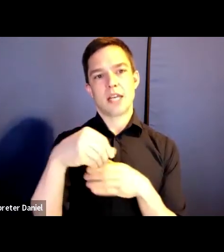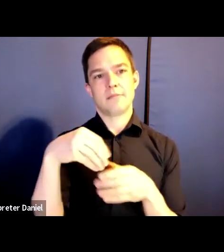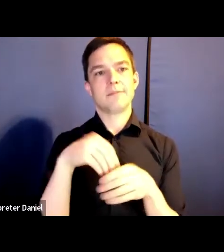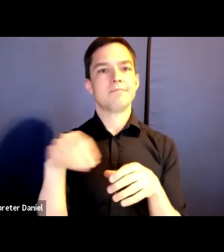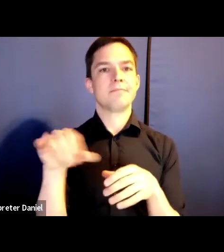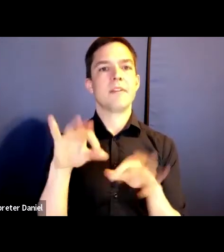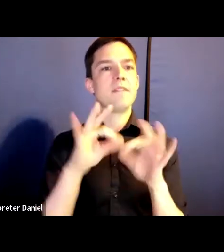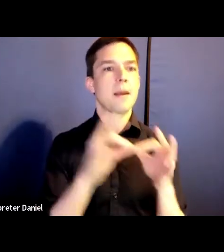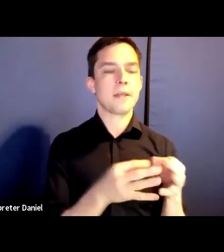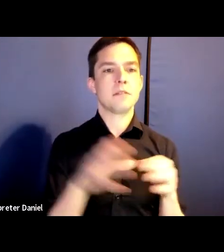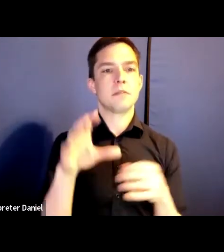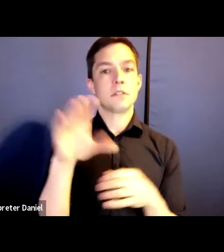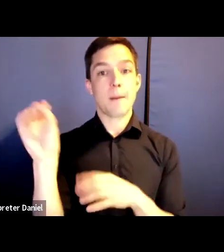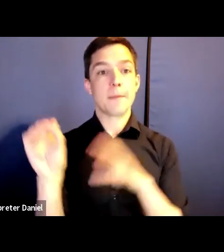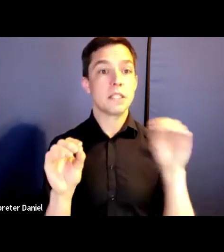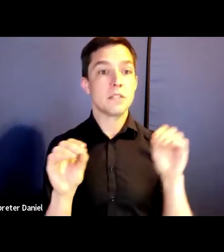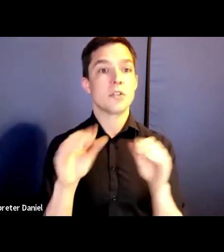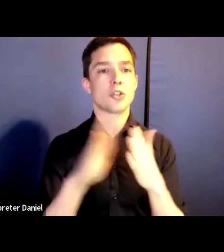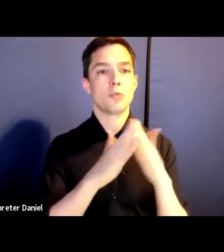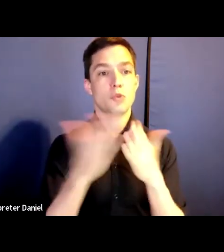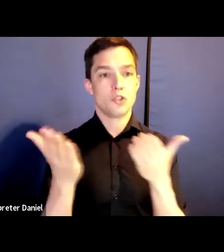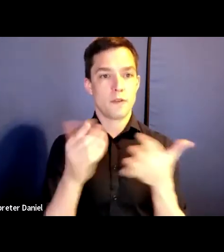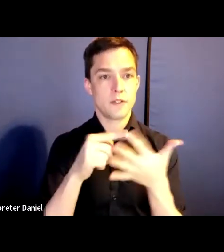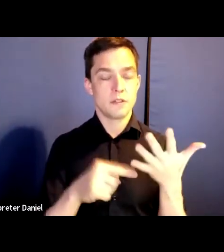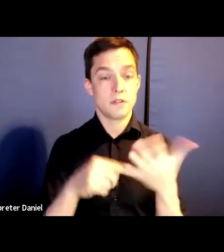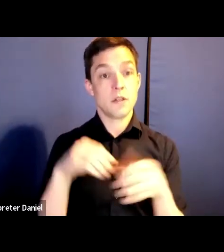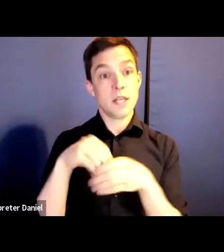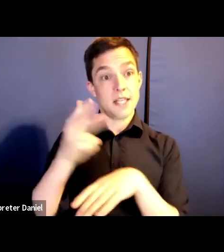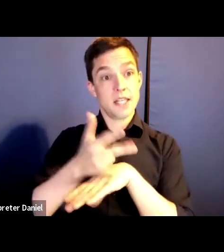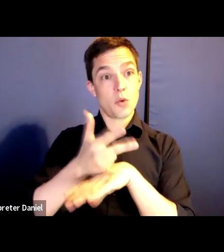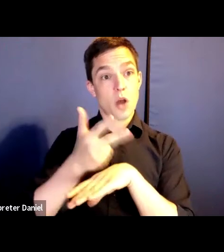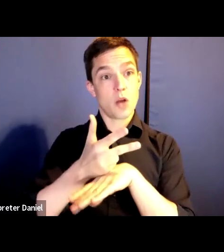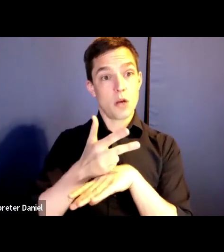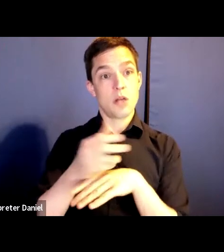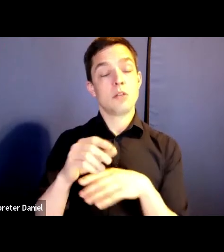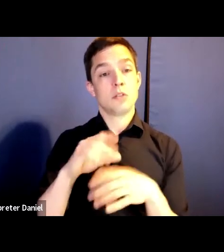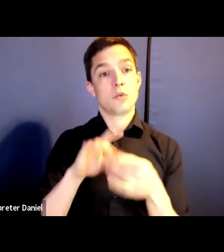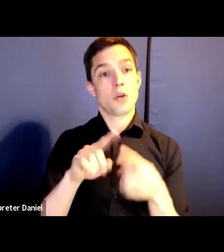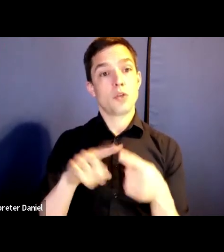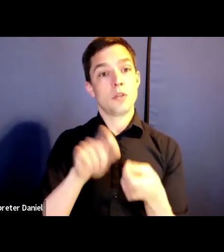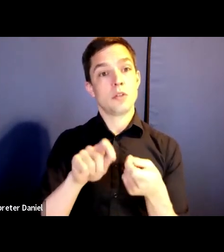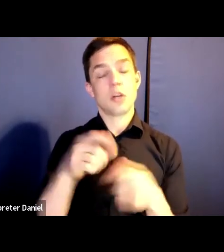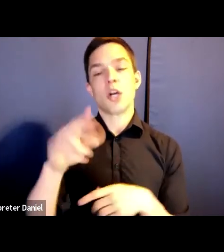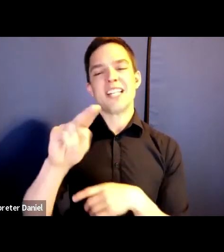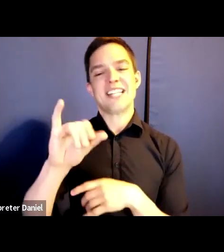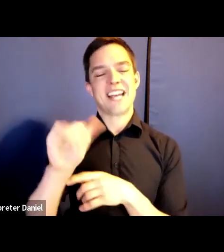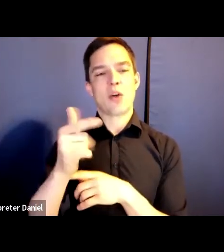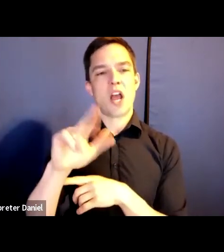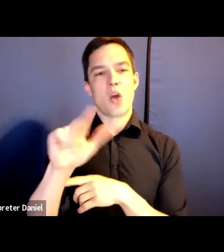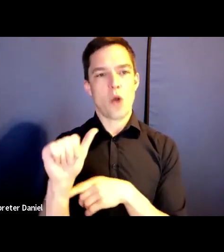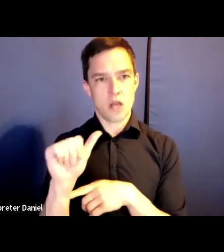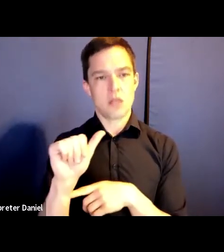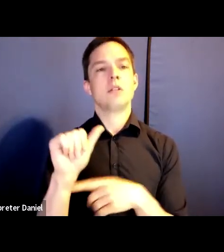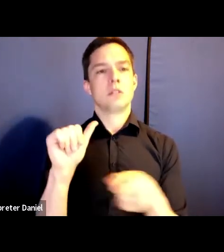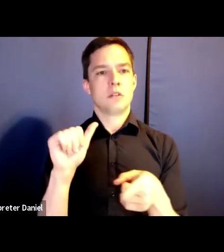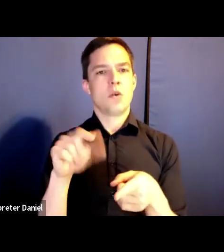in companies, in community services. In Nicaragua, according to official data from 2016, the latest,